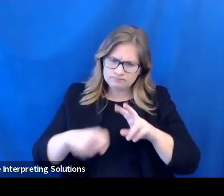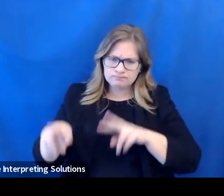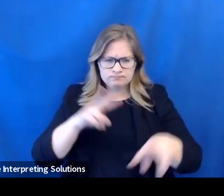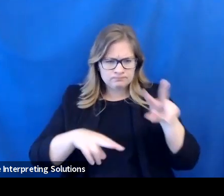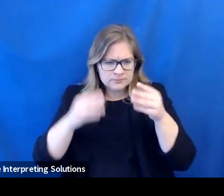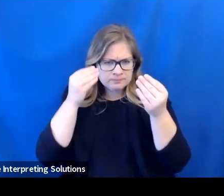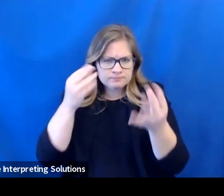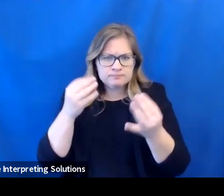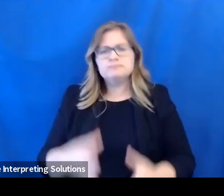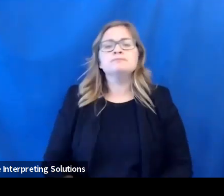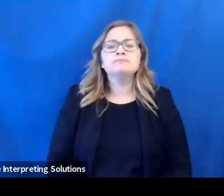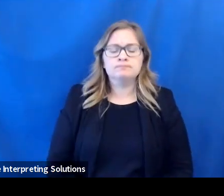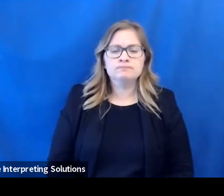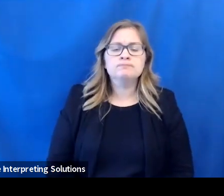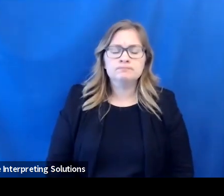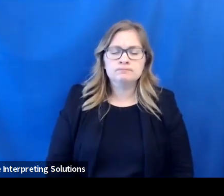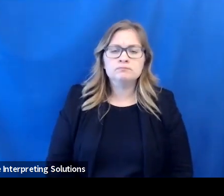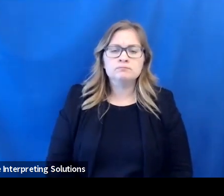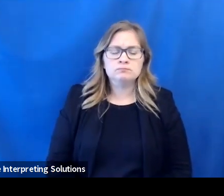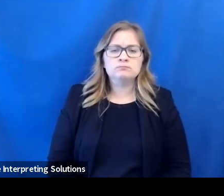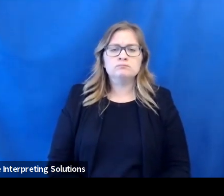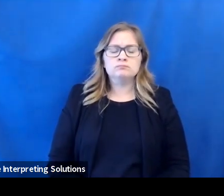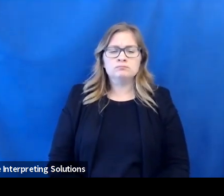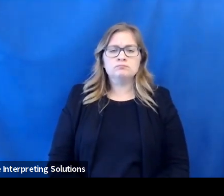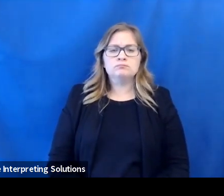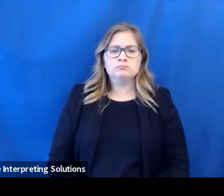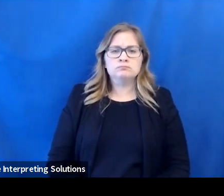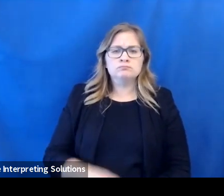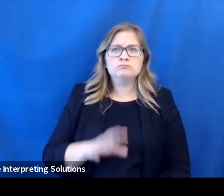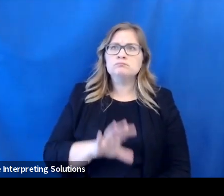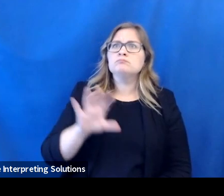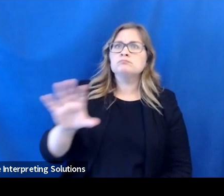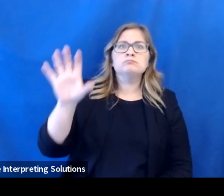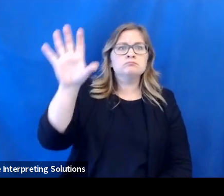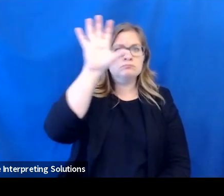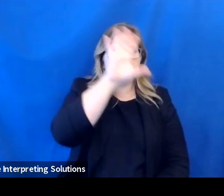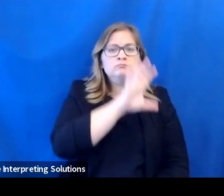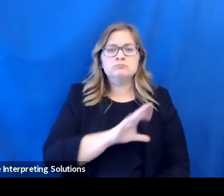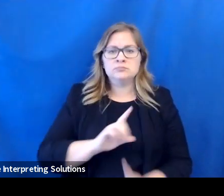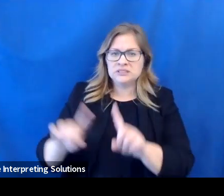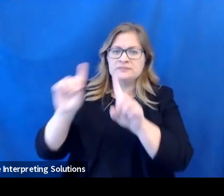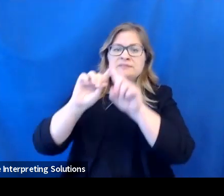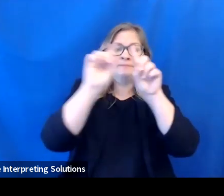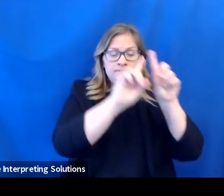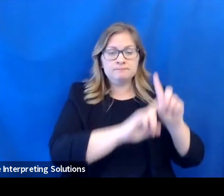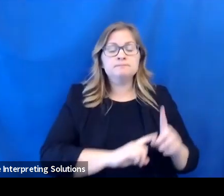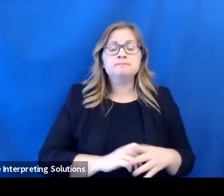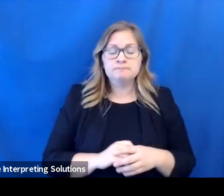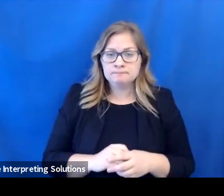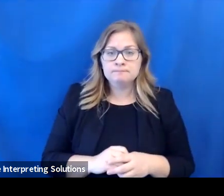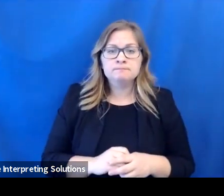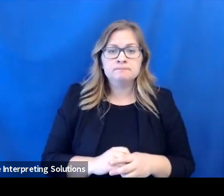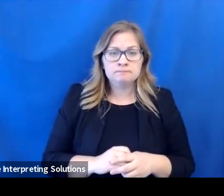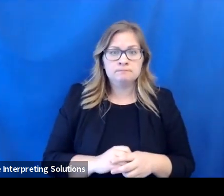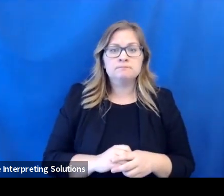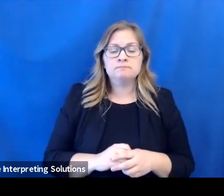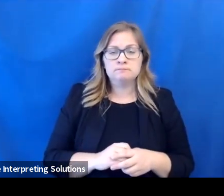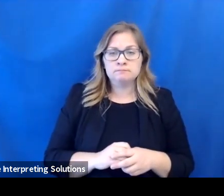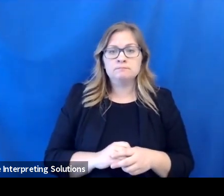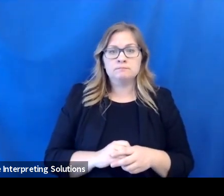sectors. And we use those other models too. And I think what we're seeing is that we have far more information.